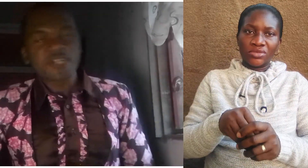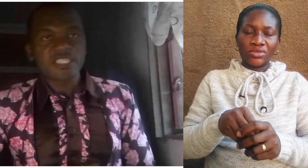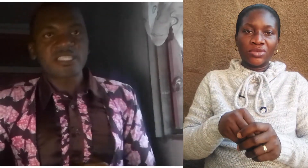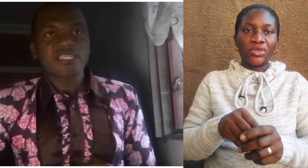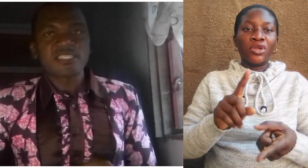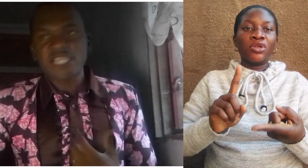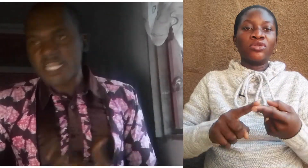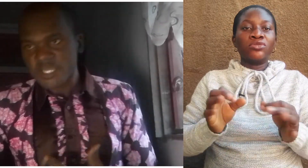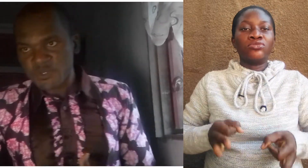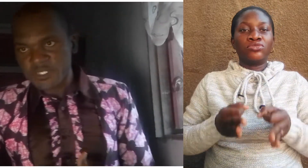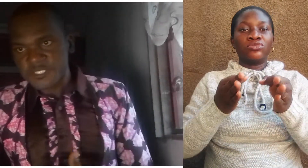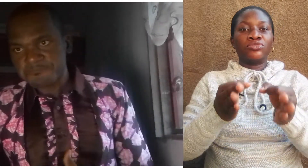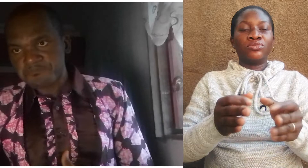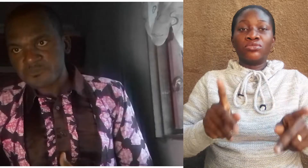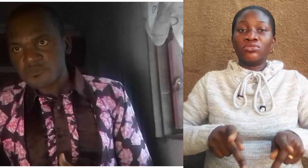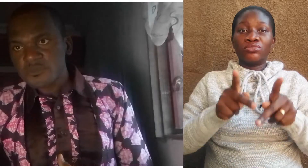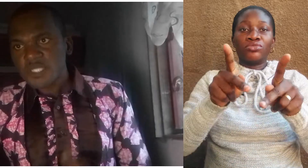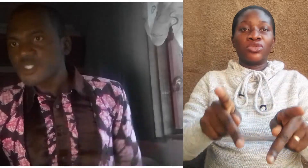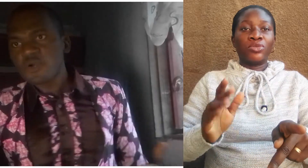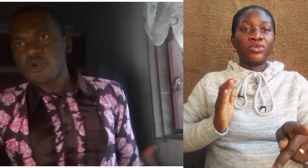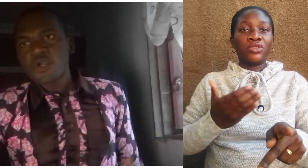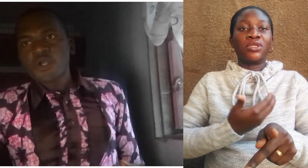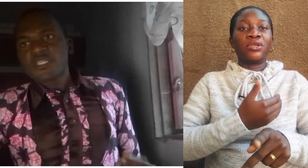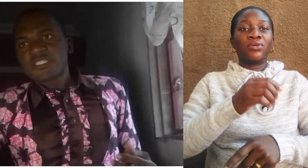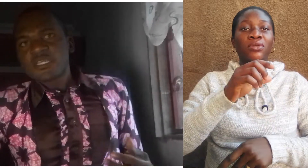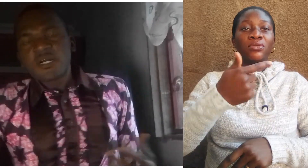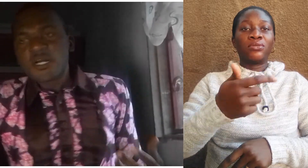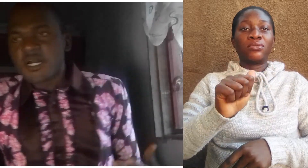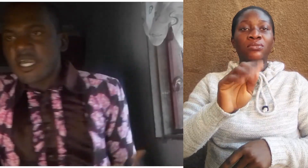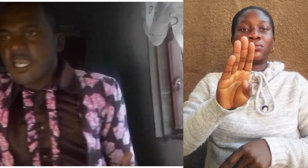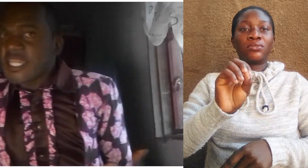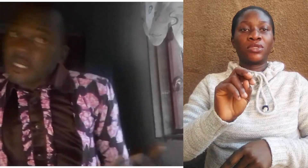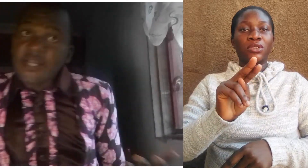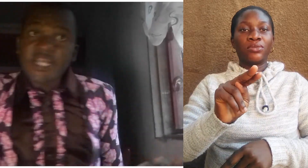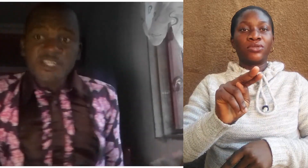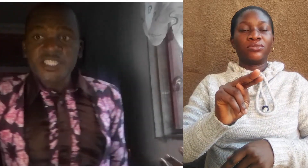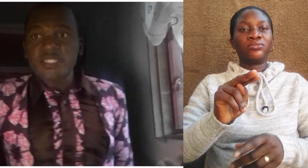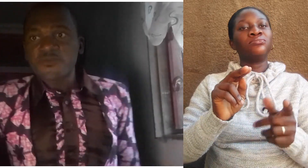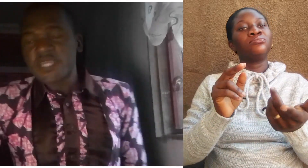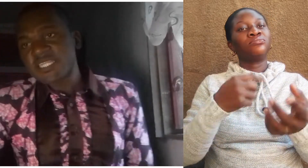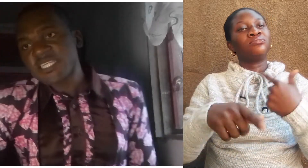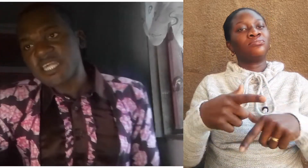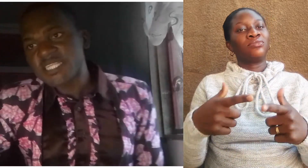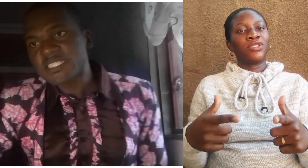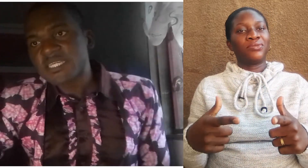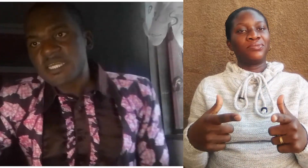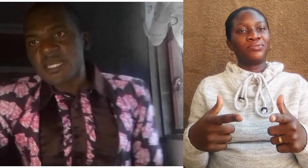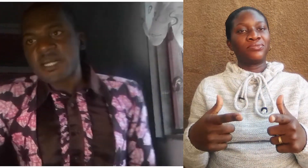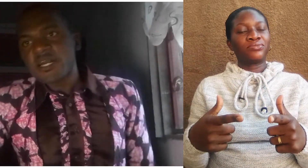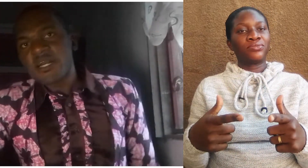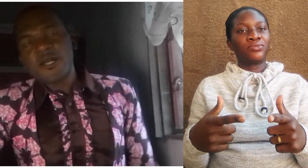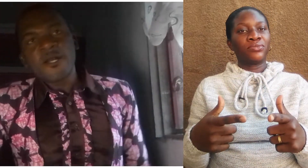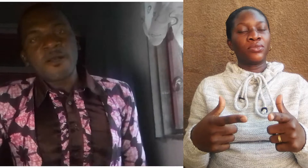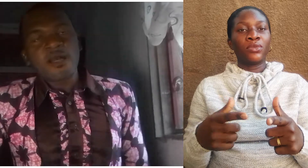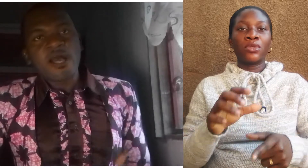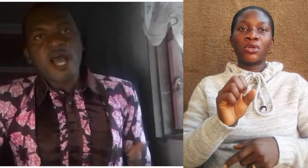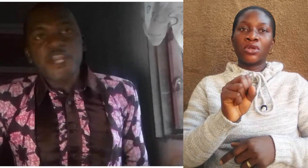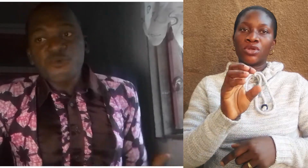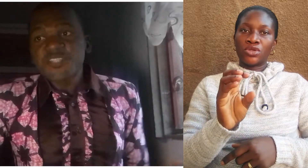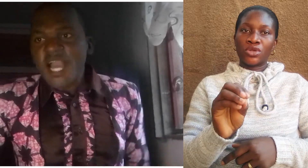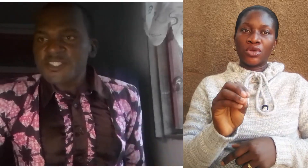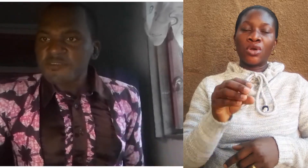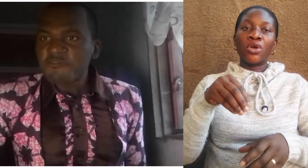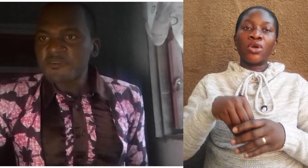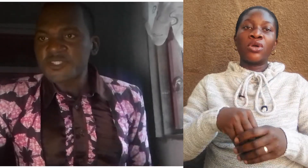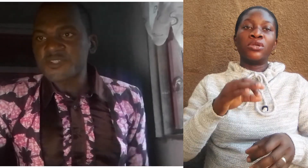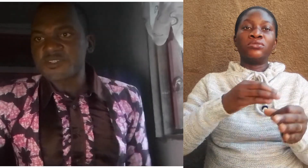our Gabonese sign language. So, in conclusion, we can say that